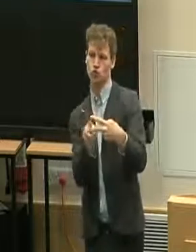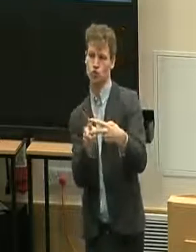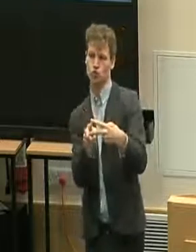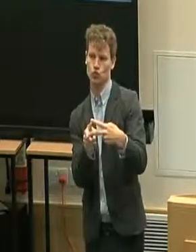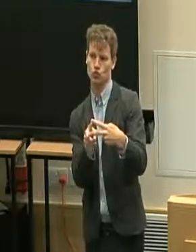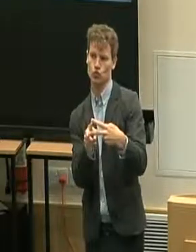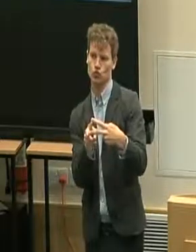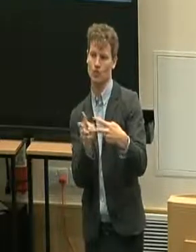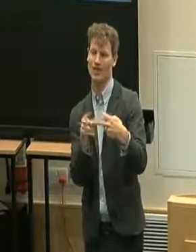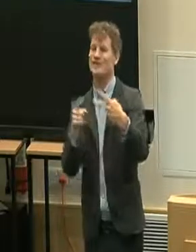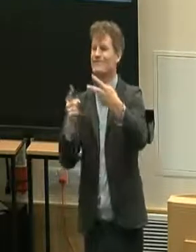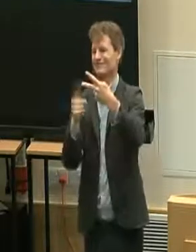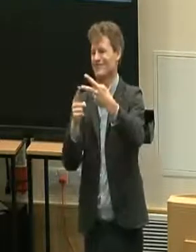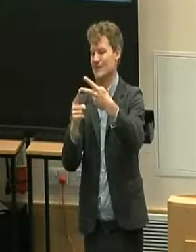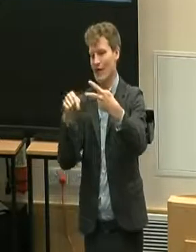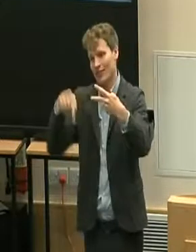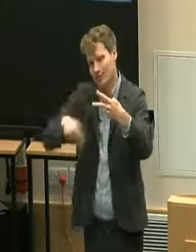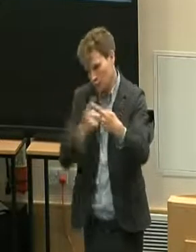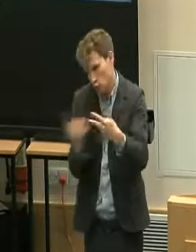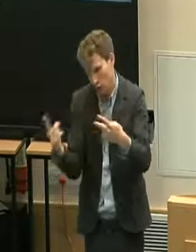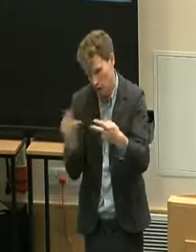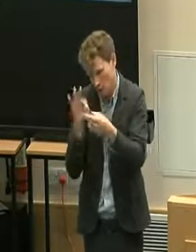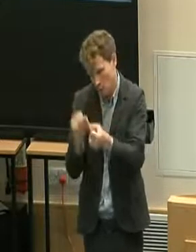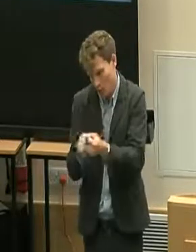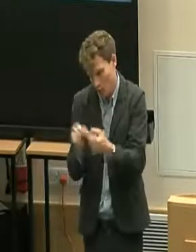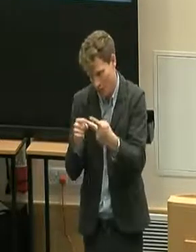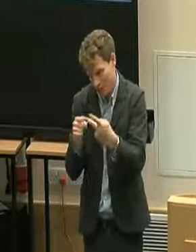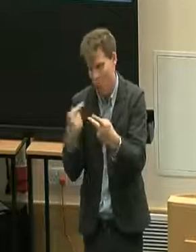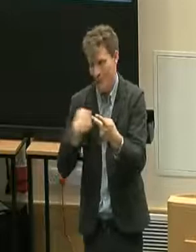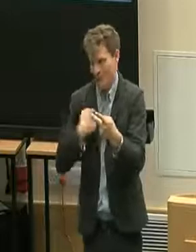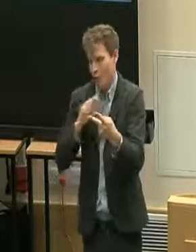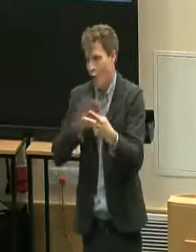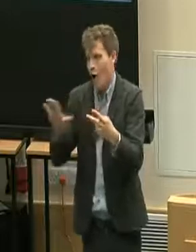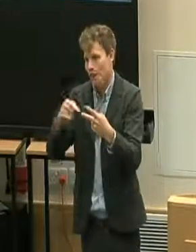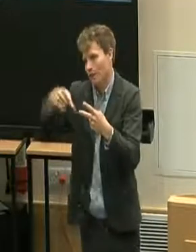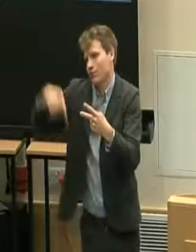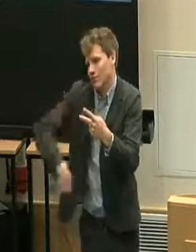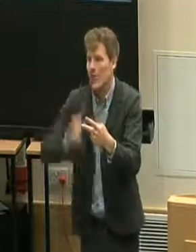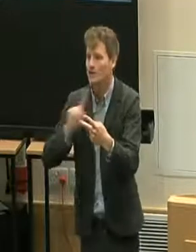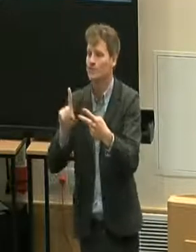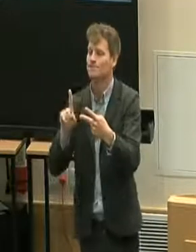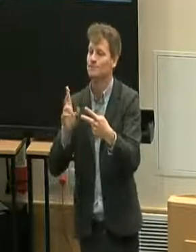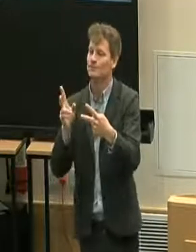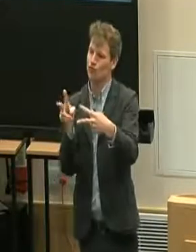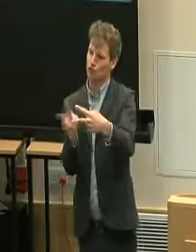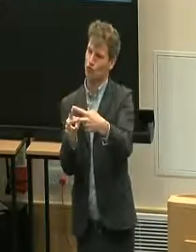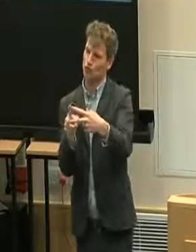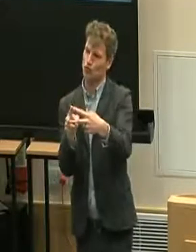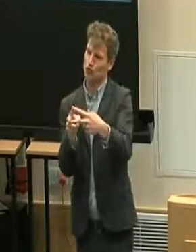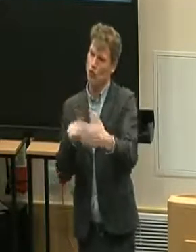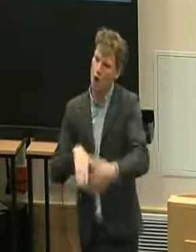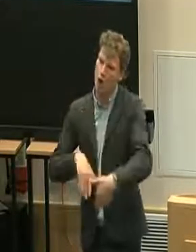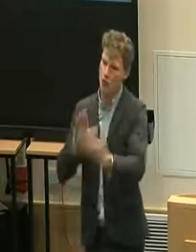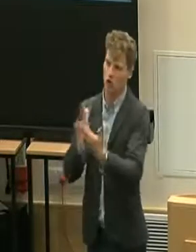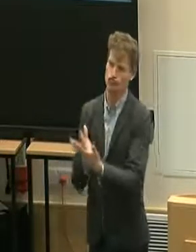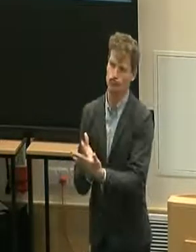you'll be spending most of this week on, so I'm not going to spend much time at all. There are two approaches to rights that